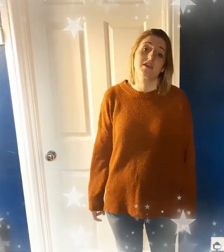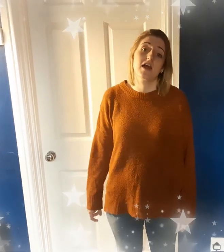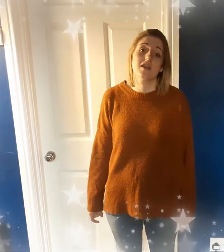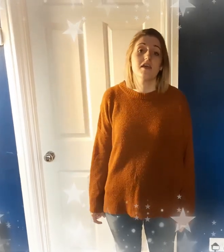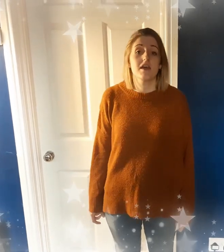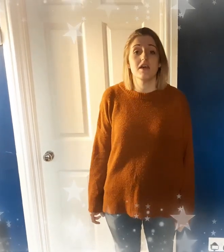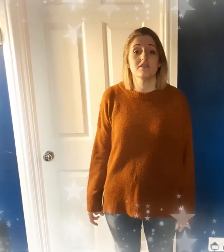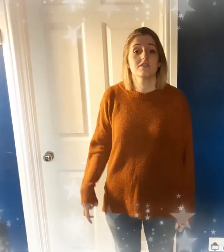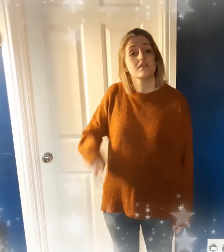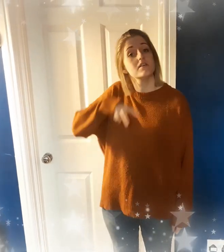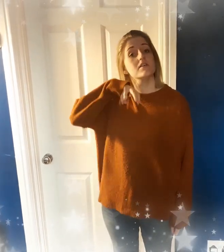again is